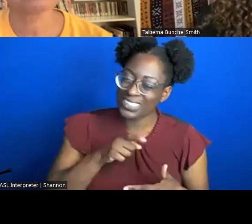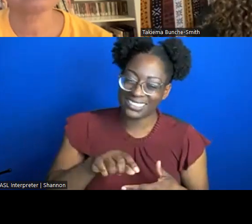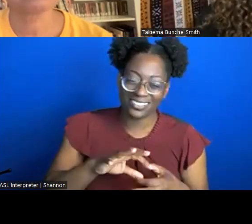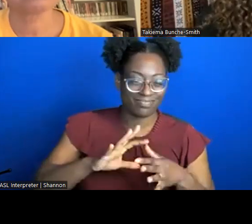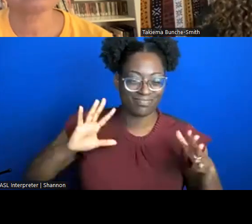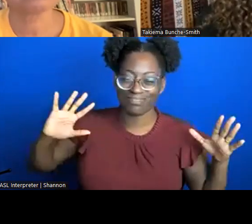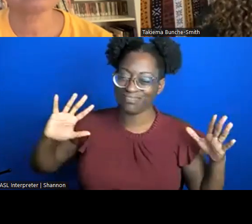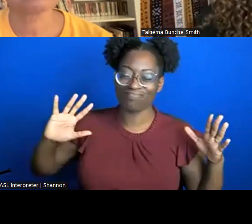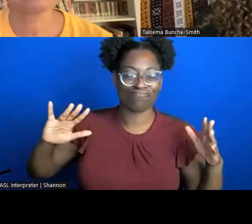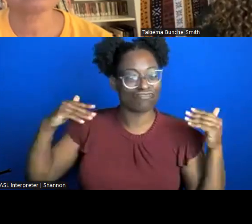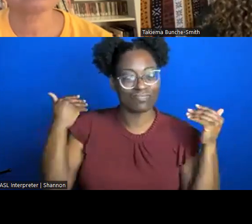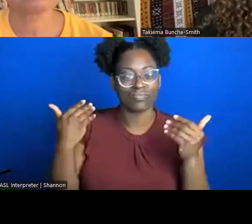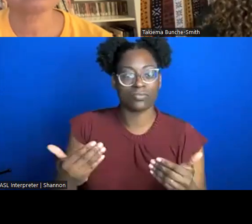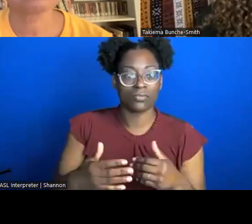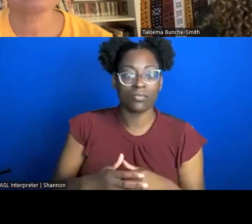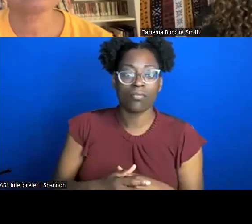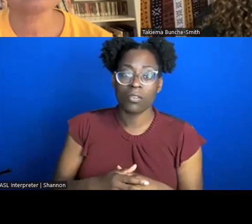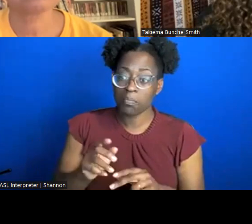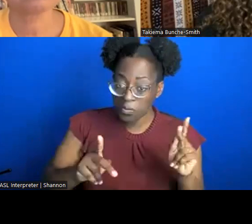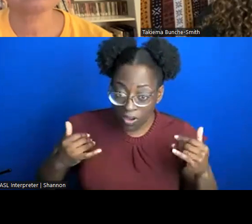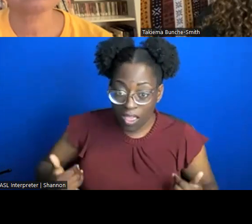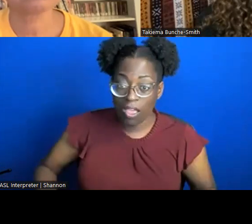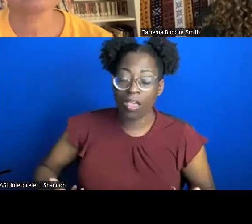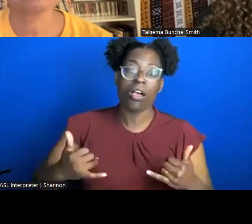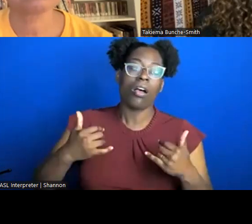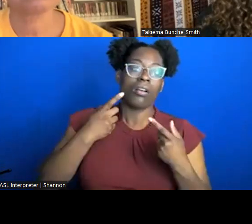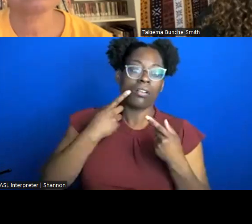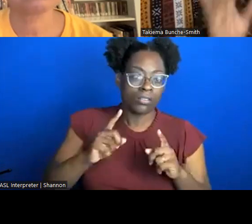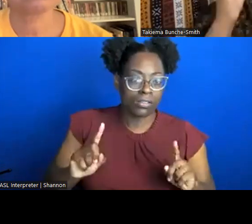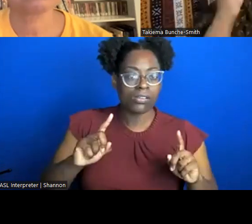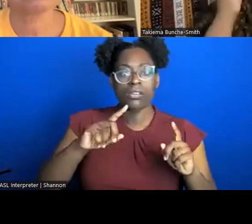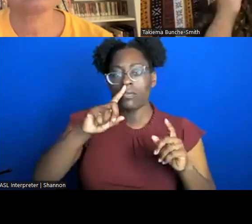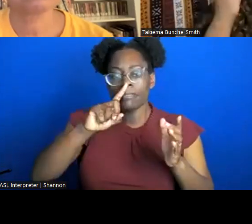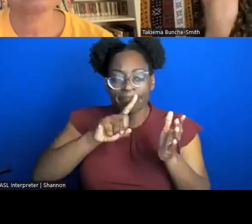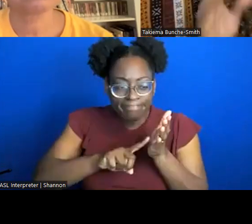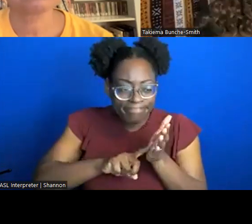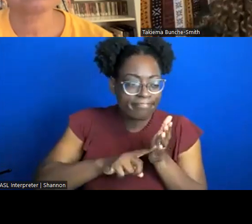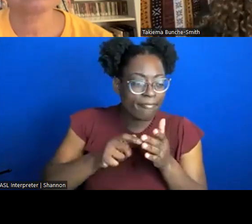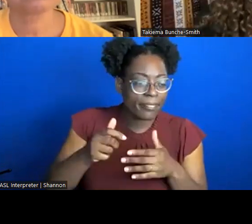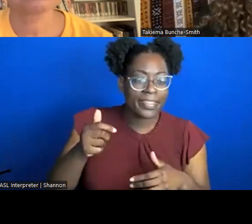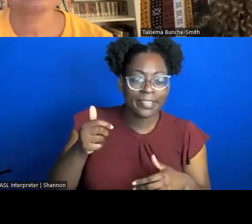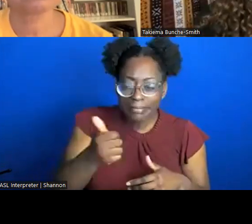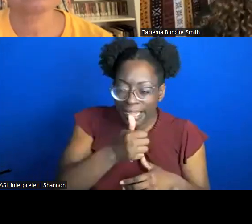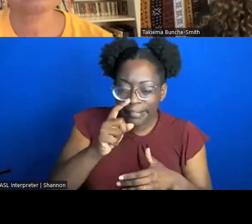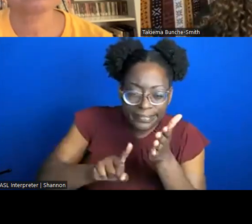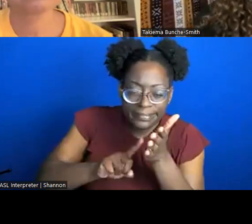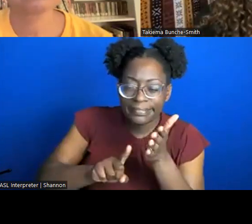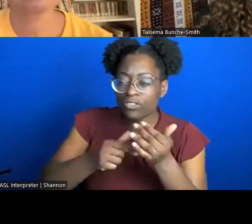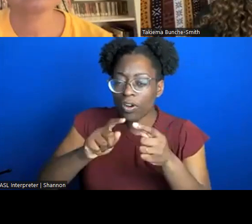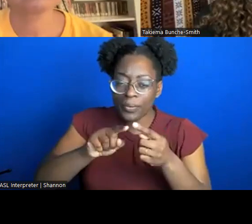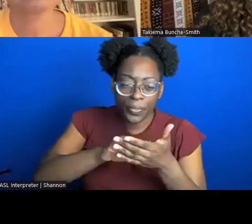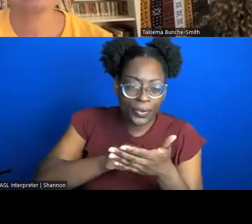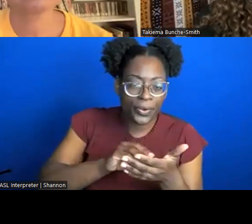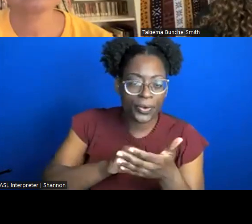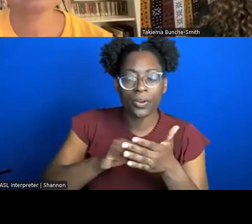think they have an interest in doing right by the children in their care and in doing better, but they often get stuck in their